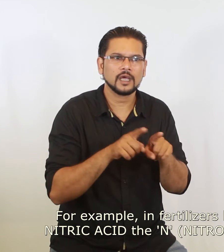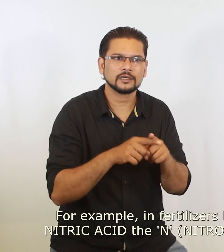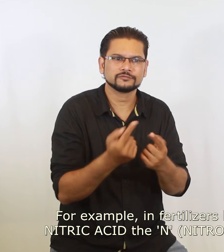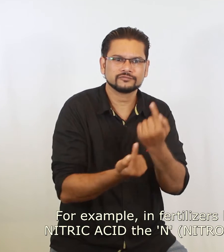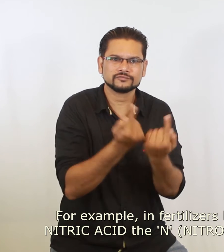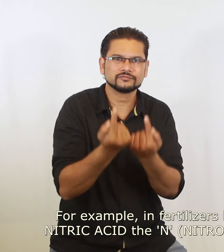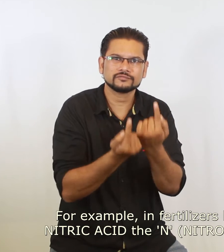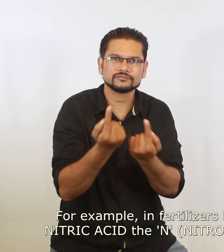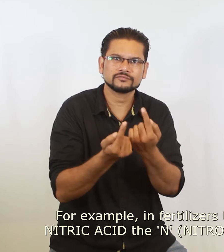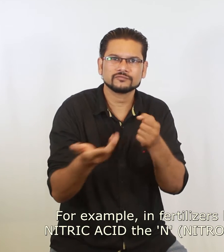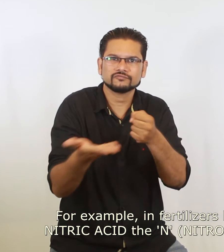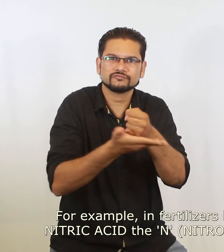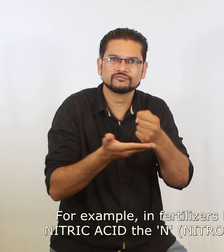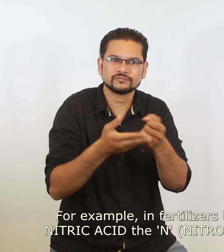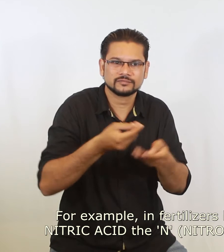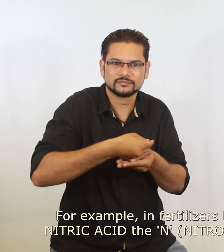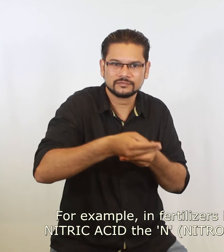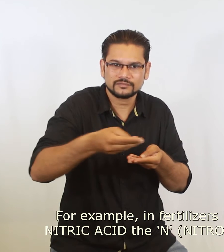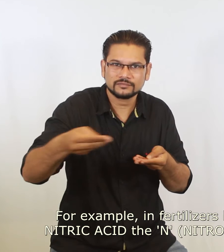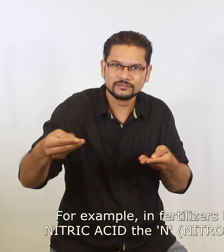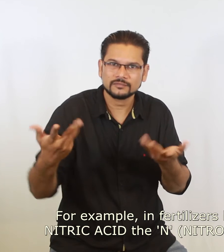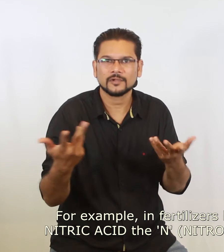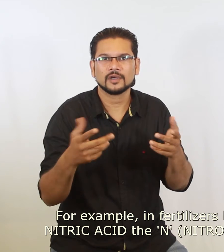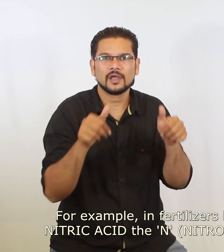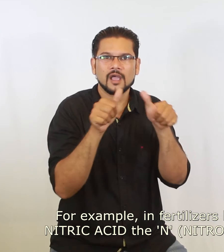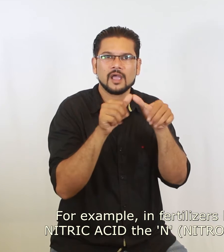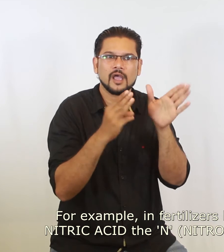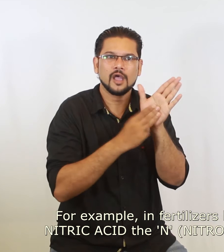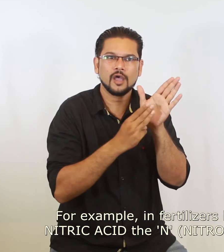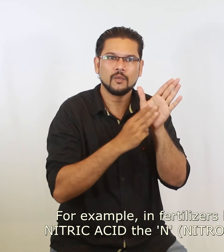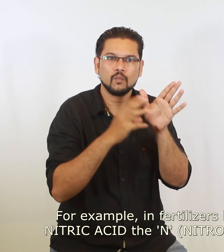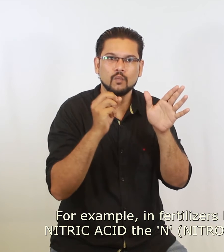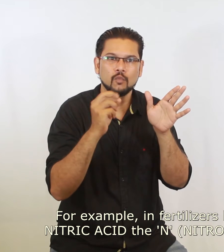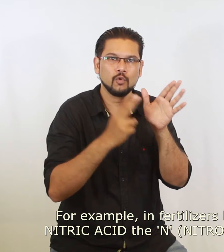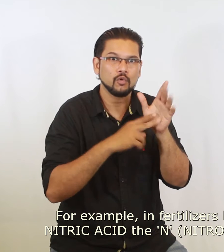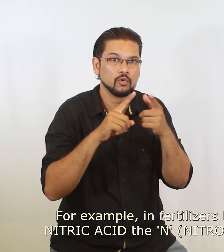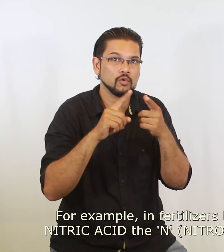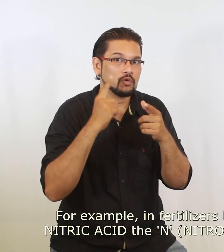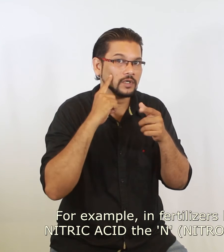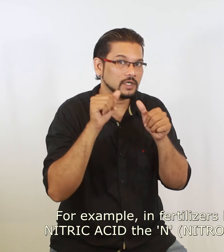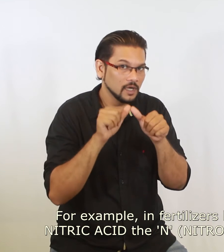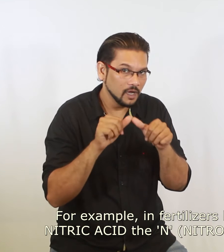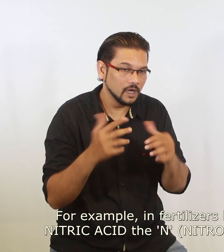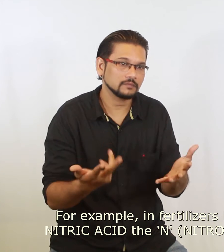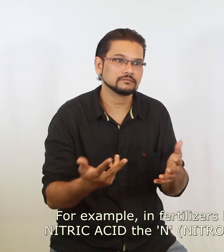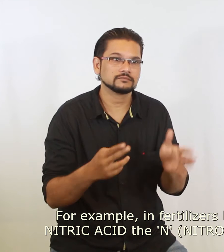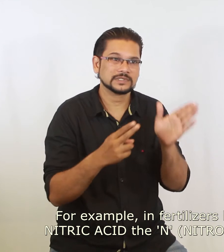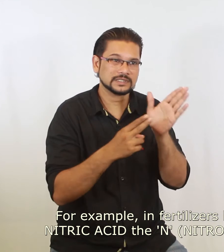For example, in fertilizers like ammonia, nitric acid, the N, nitrogen,